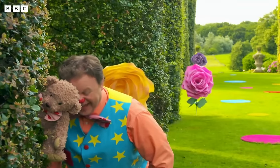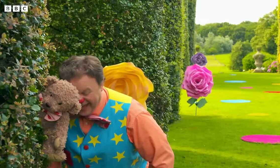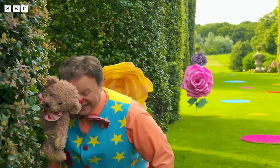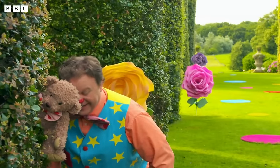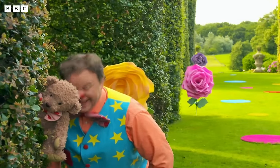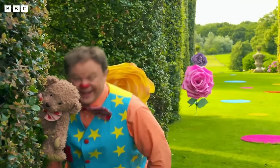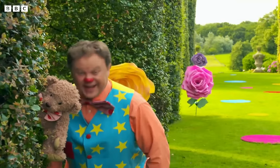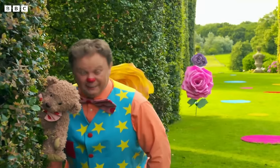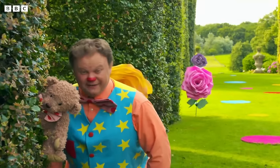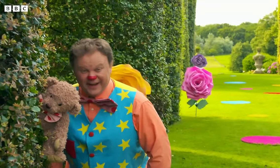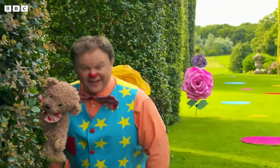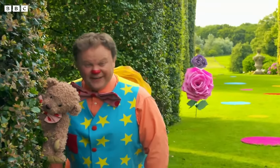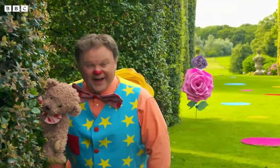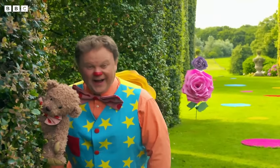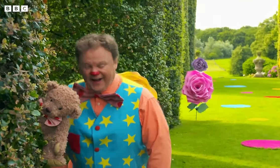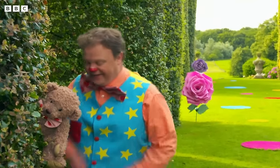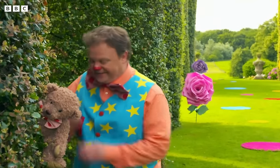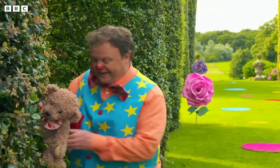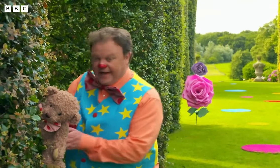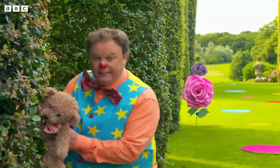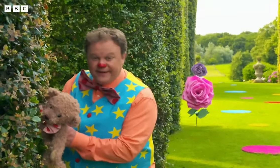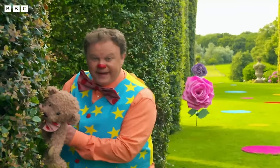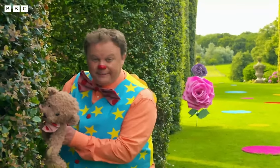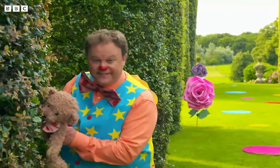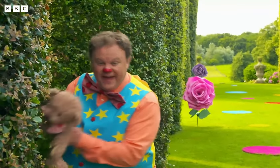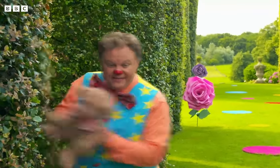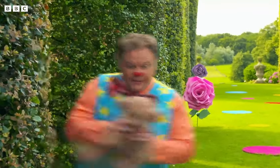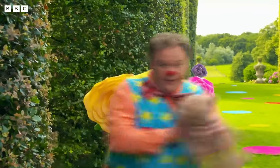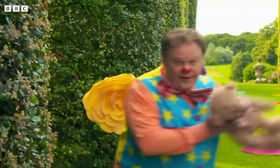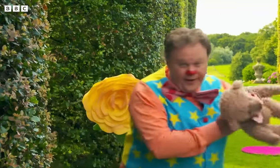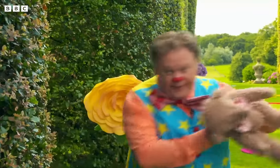1, 3, 5, Tuesday, 9, 10. Coming ready or not? Come on, Tumble Ted. Woohoo!